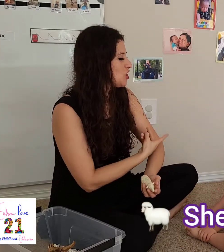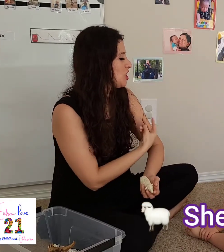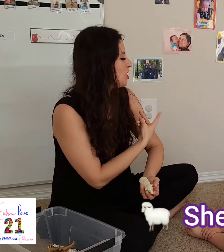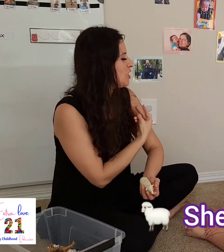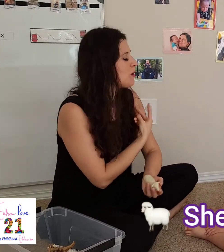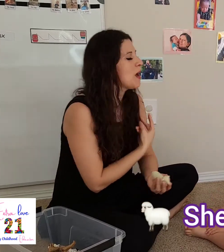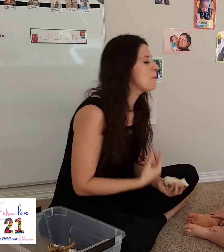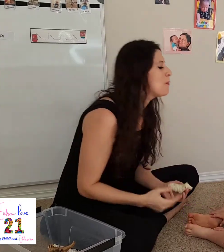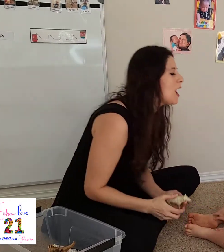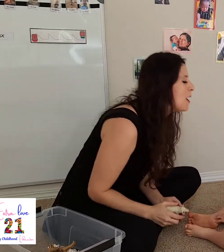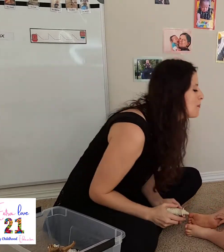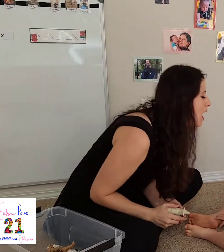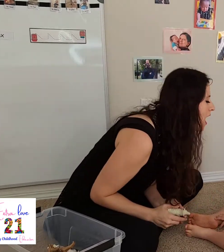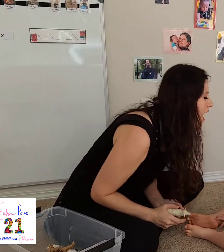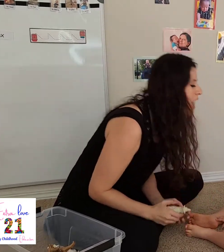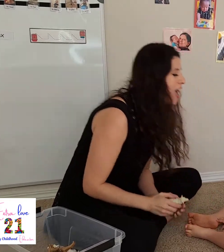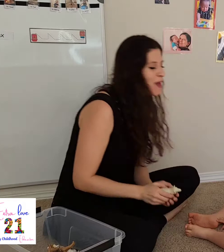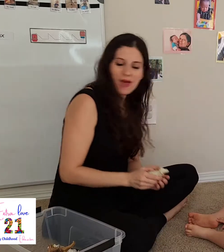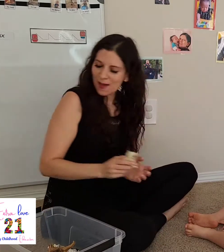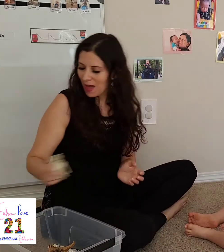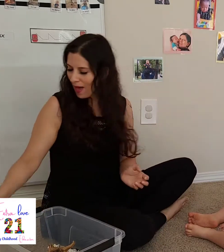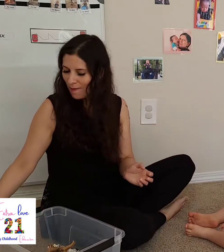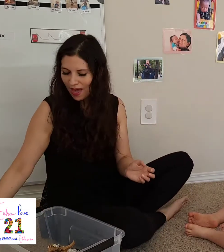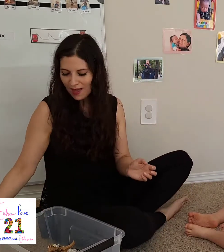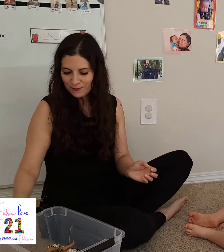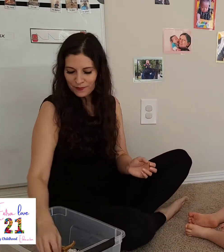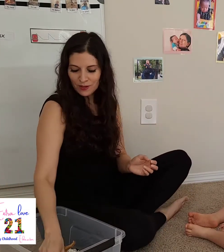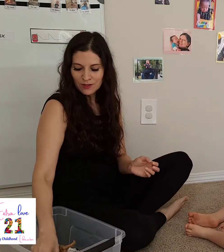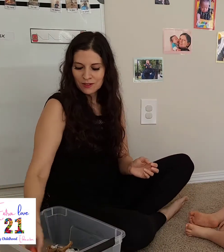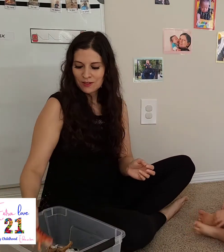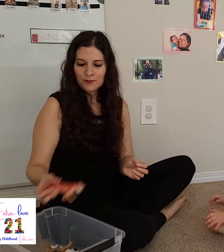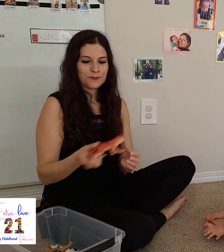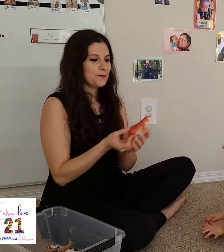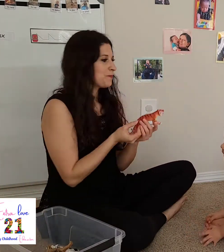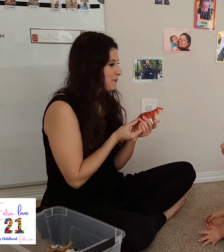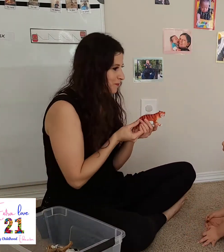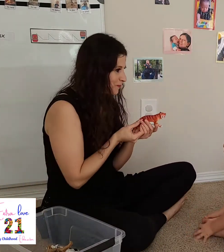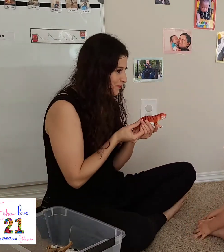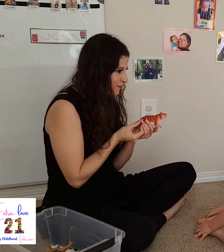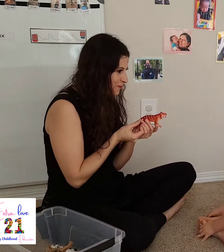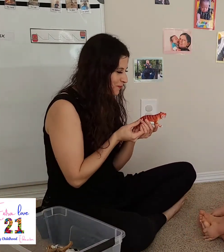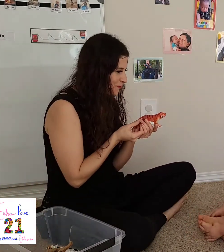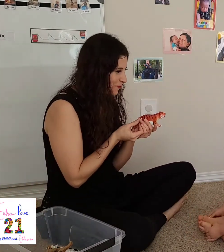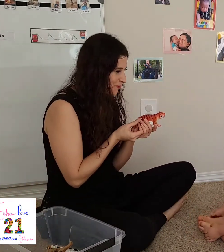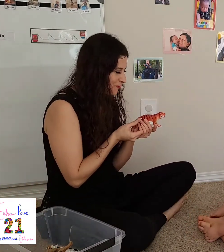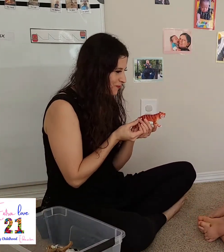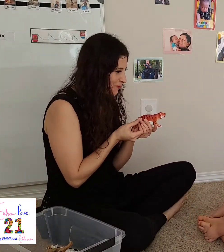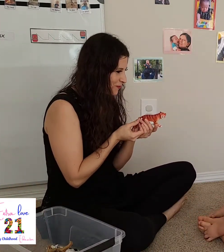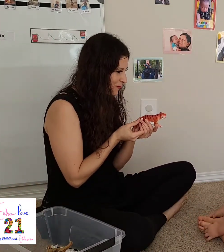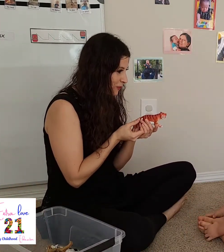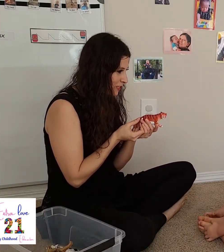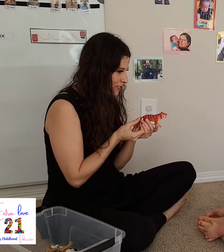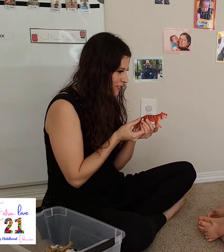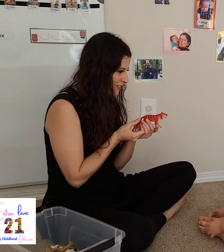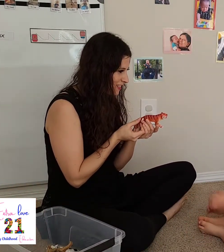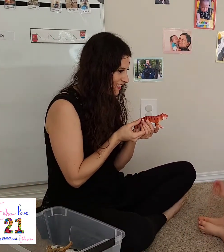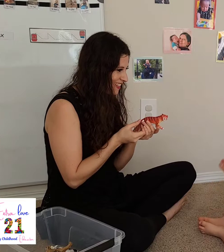Beep. Beep. Beep. Beep. Beep. Beep. Oh. What is it? A tiger.